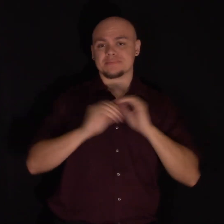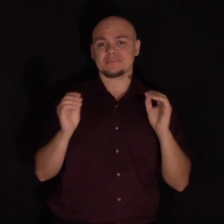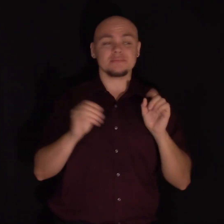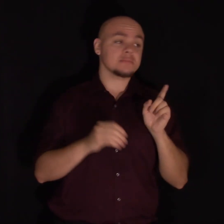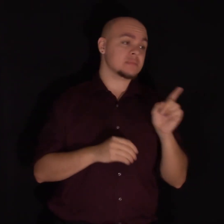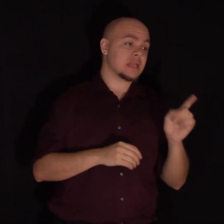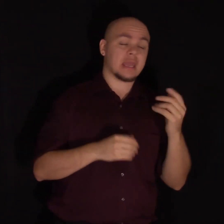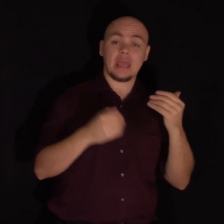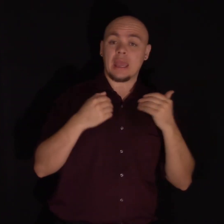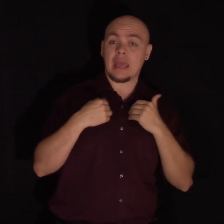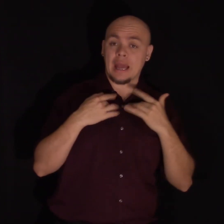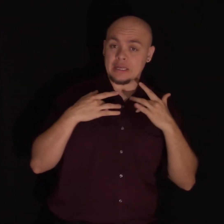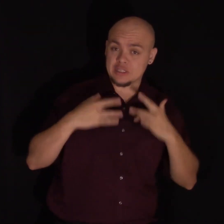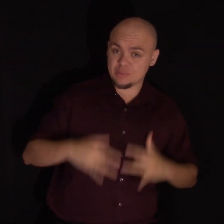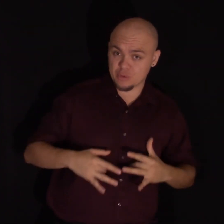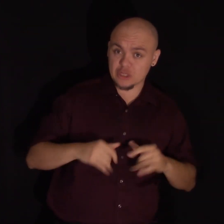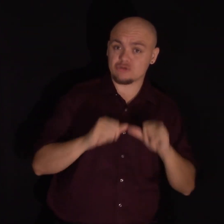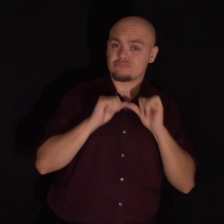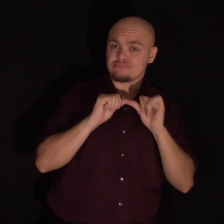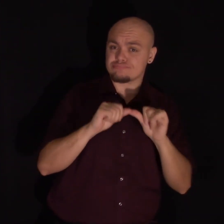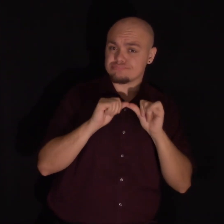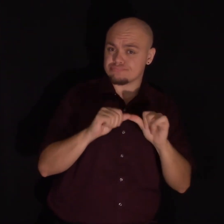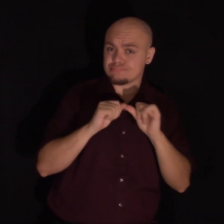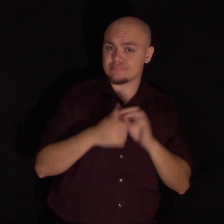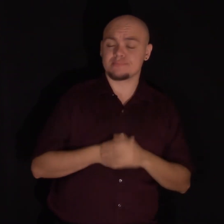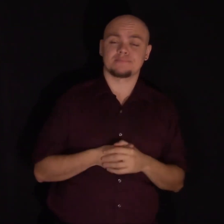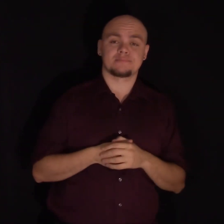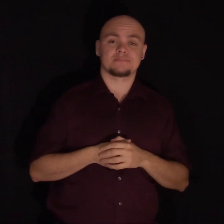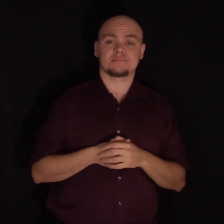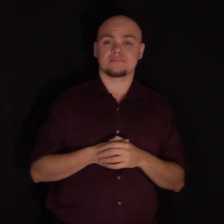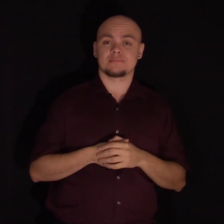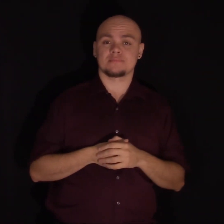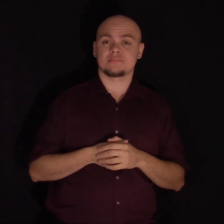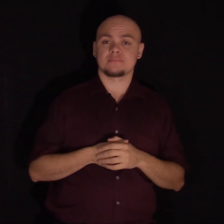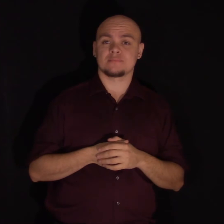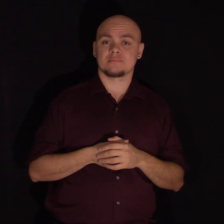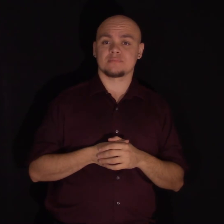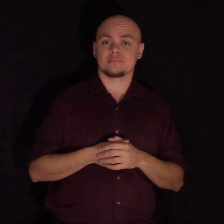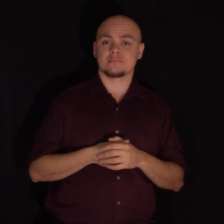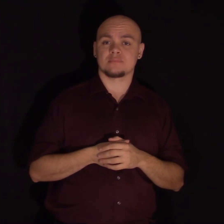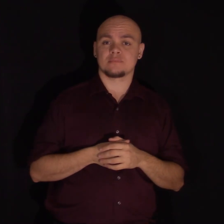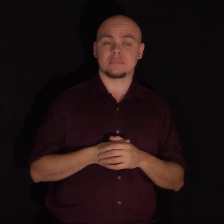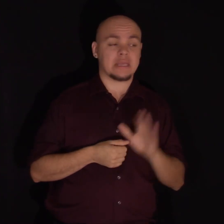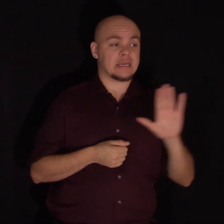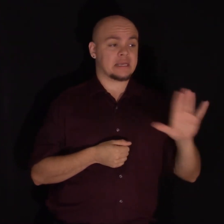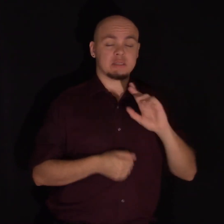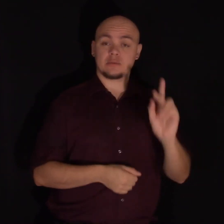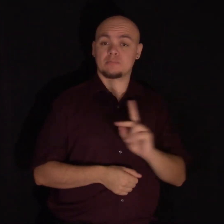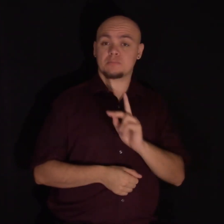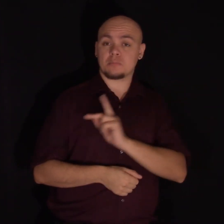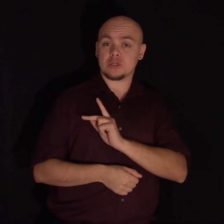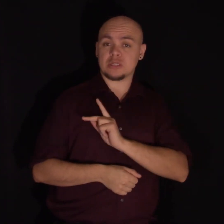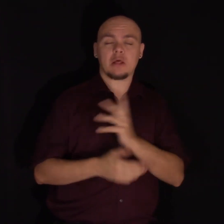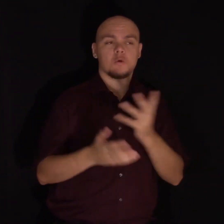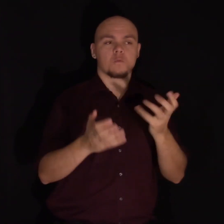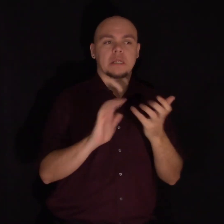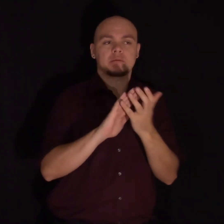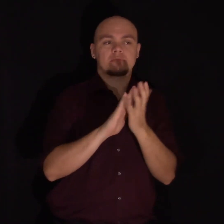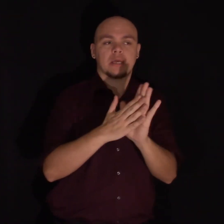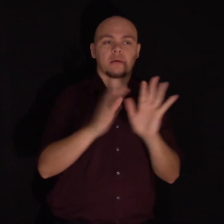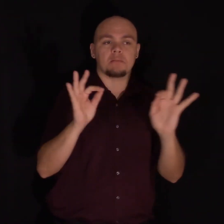had ongoing depression. He had a personality that was perfectionistic